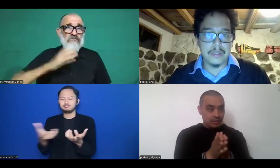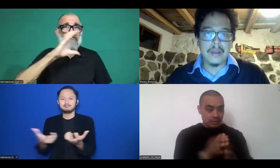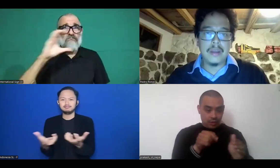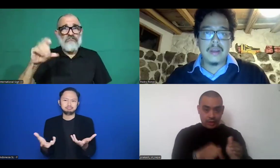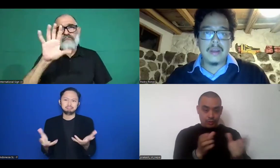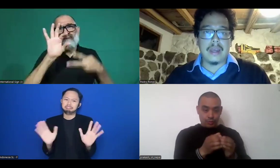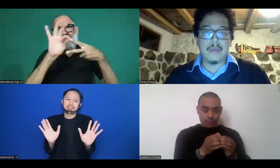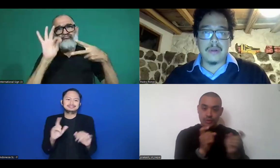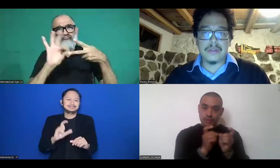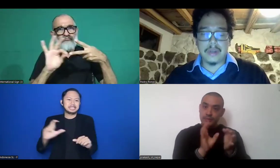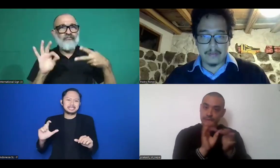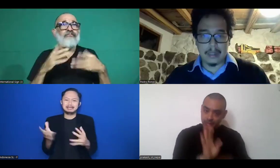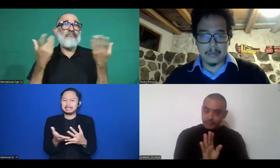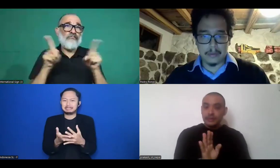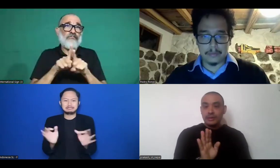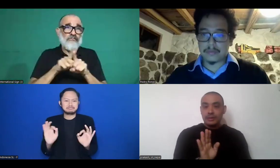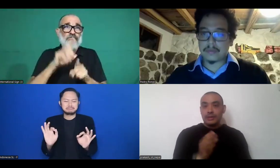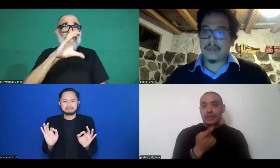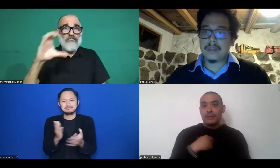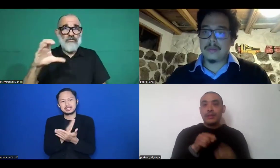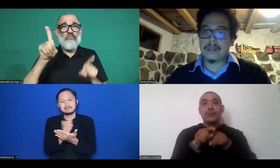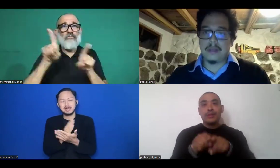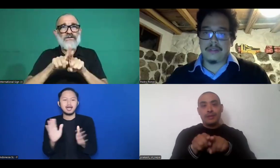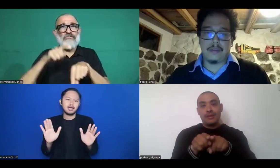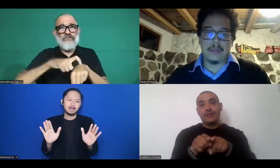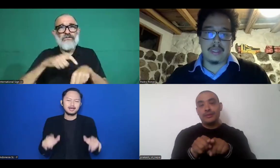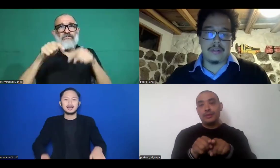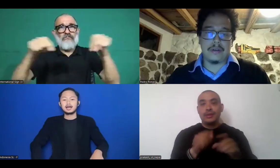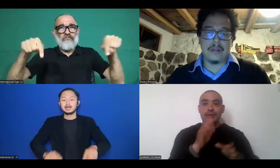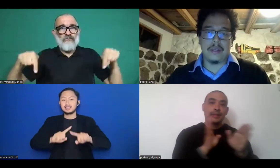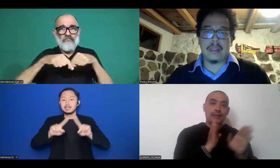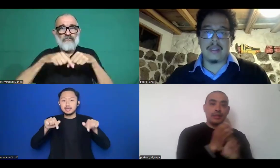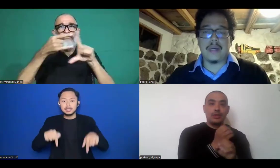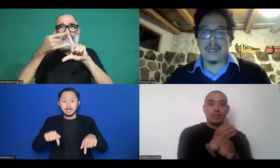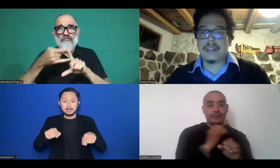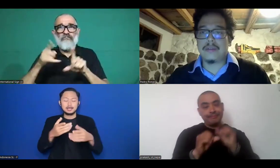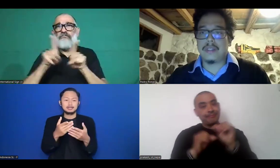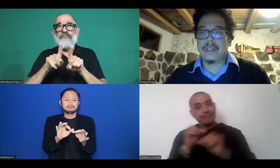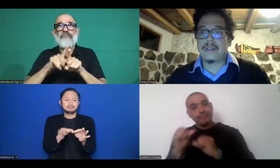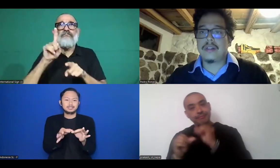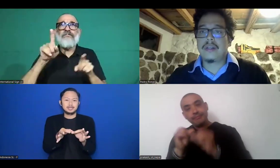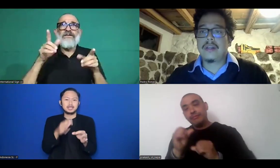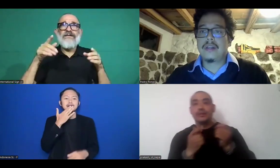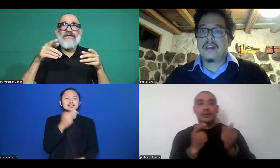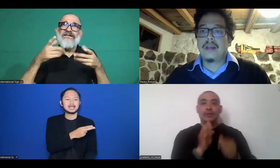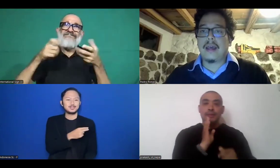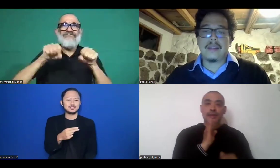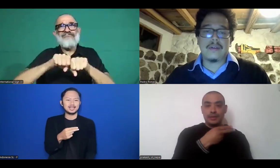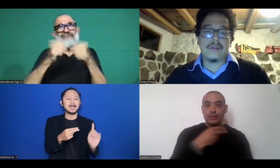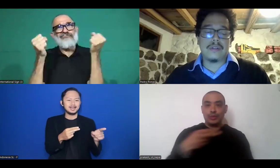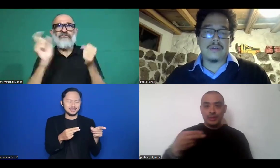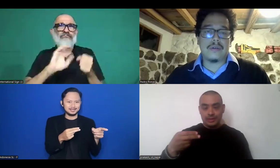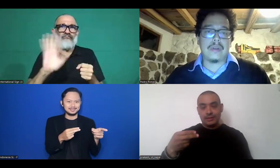times. And we also have available simultaneous interpretation in Bahasa Indonesia